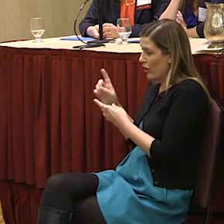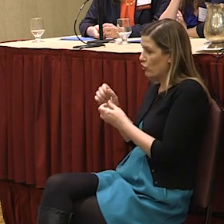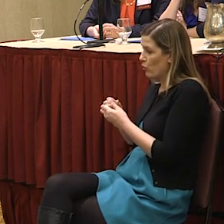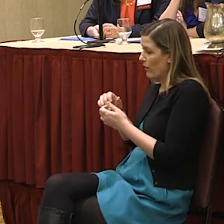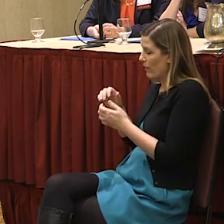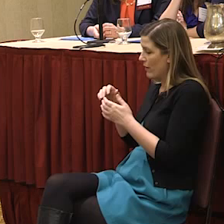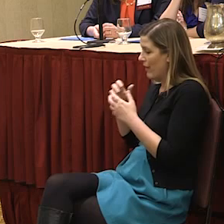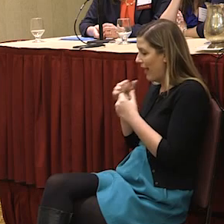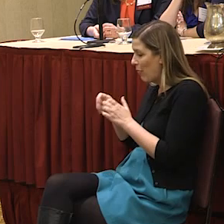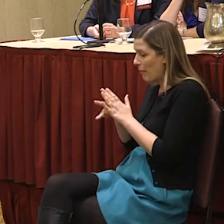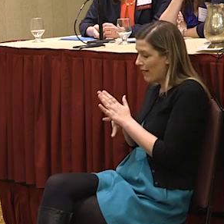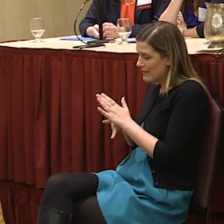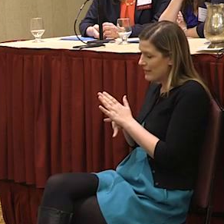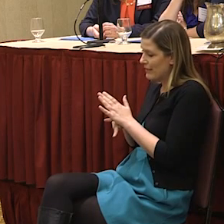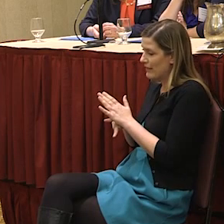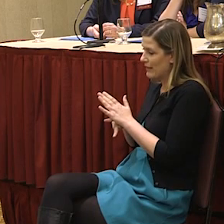and all policies and trying to get,